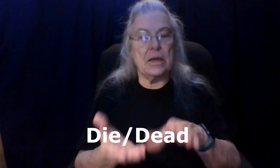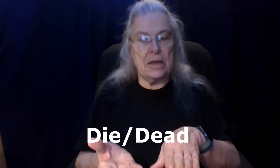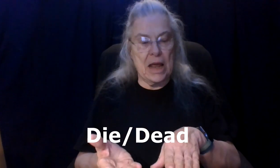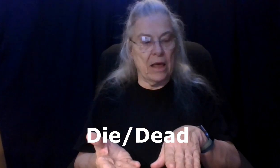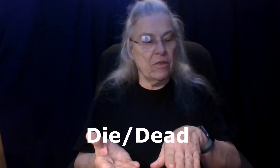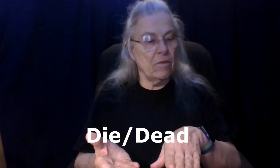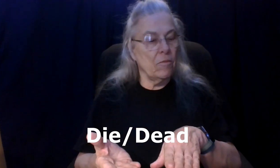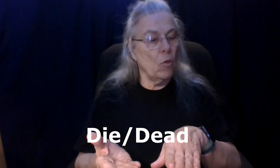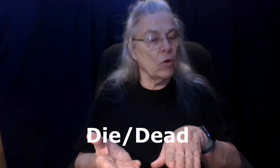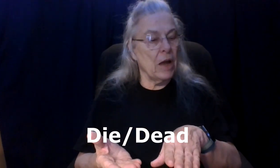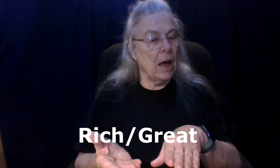Death or died.